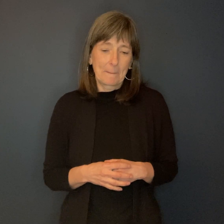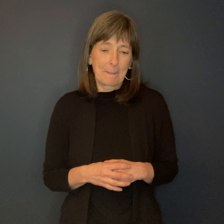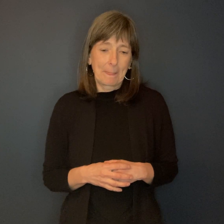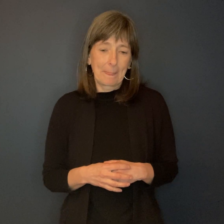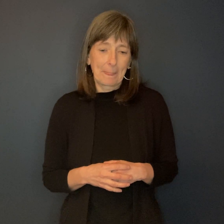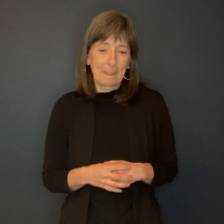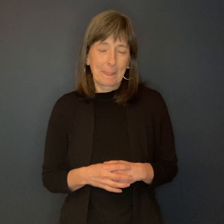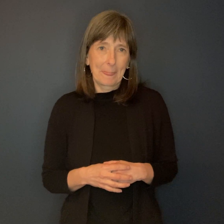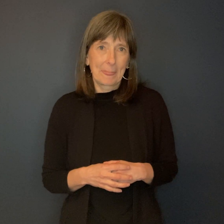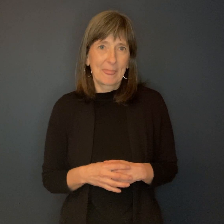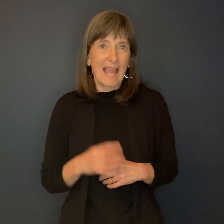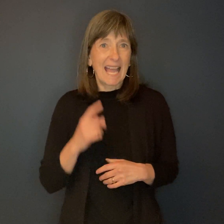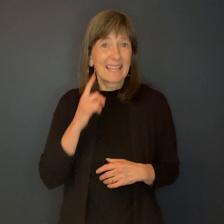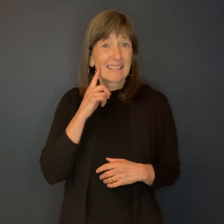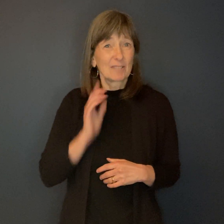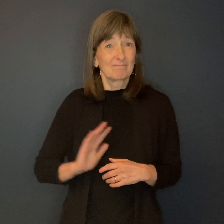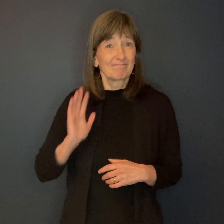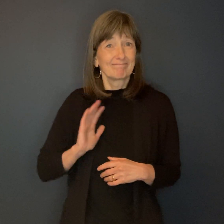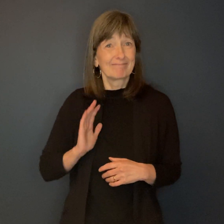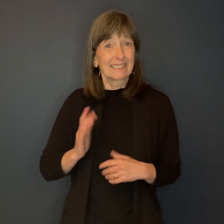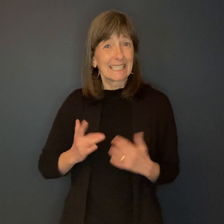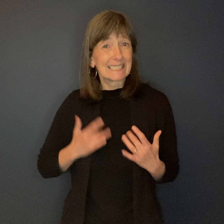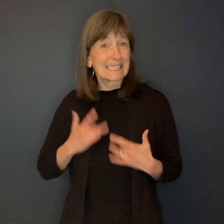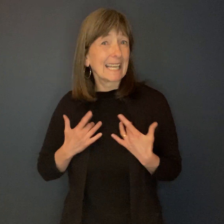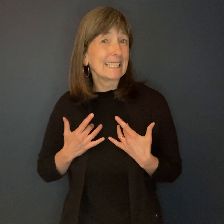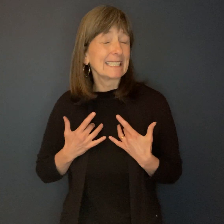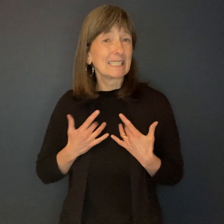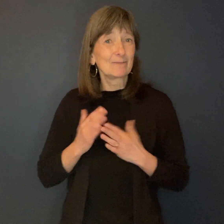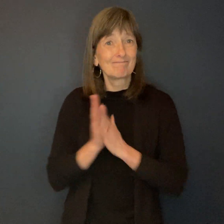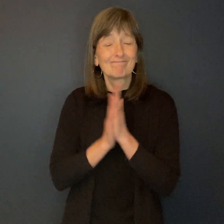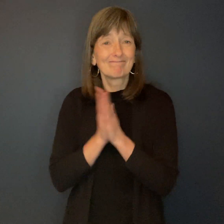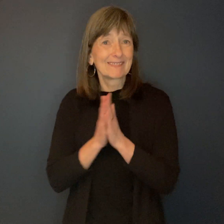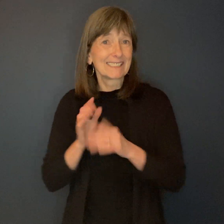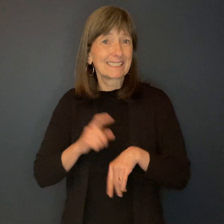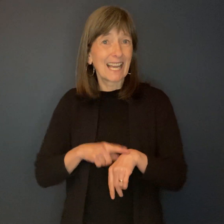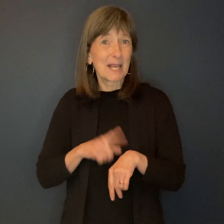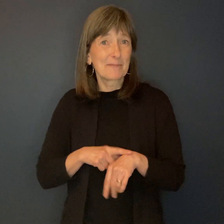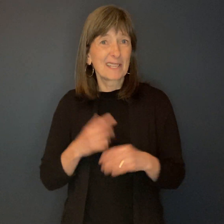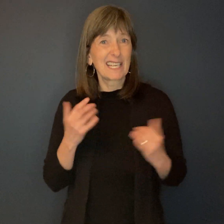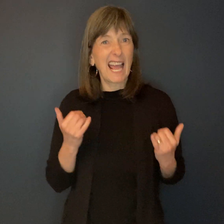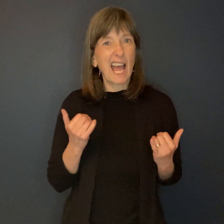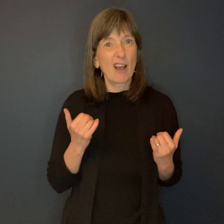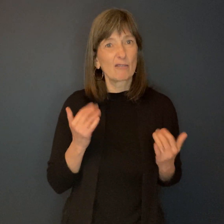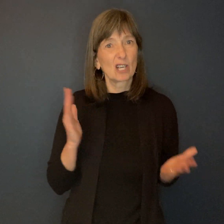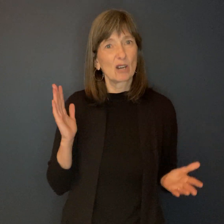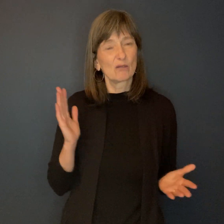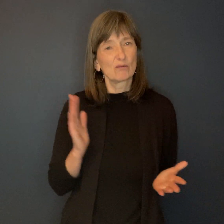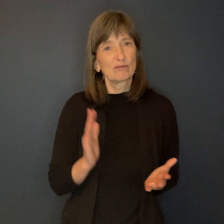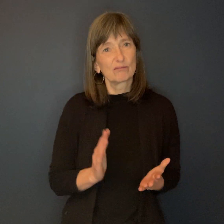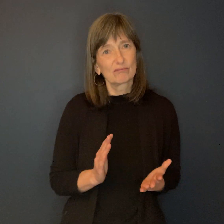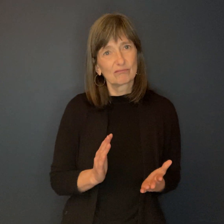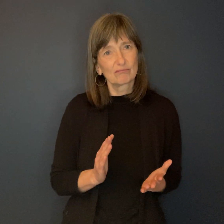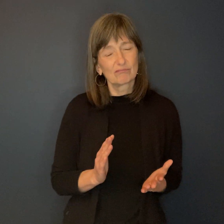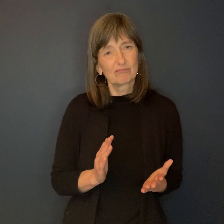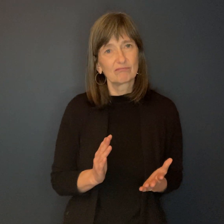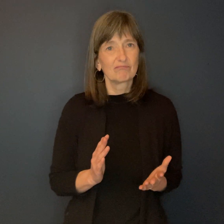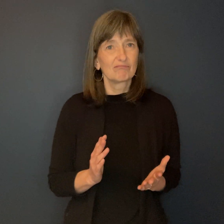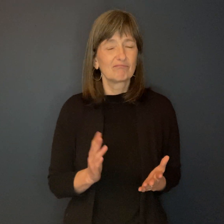exciting, vibrant times are maybe a little less exciting and vibrant in terms of like there being this